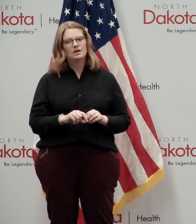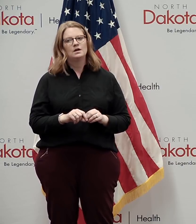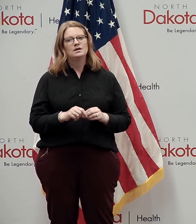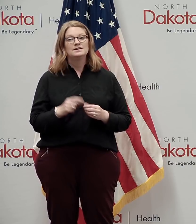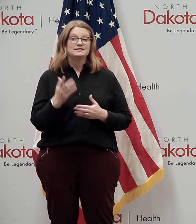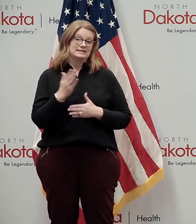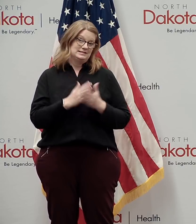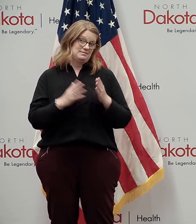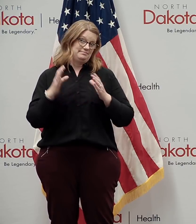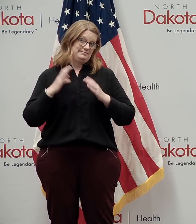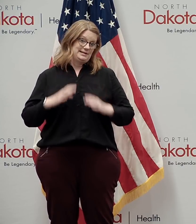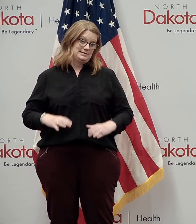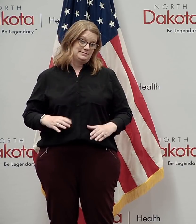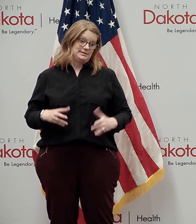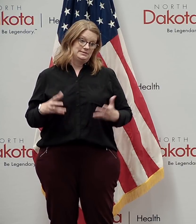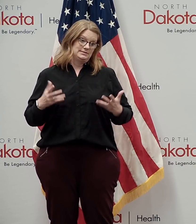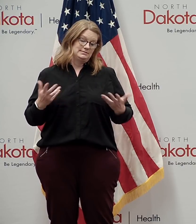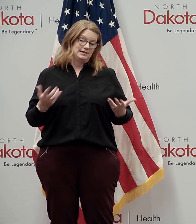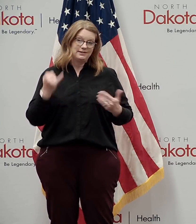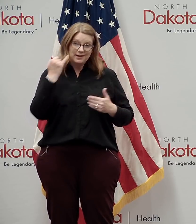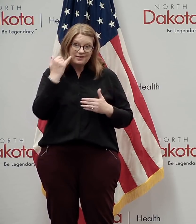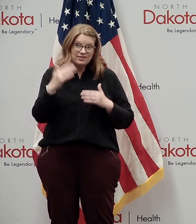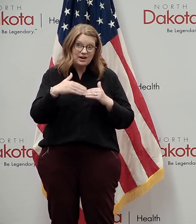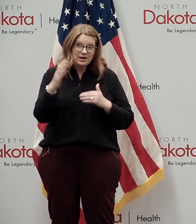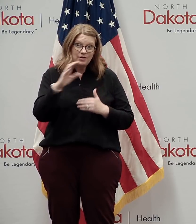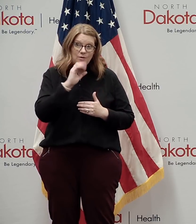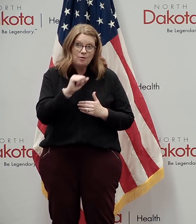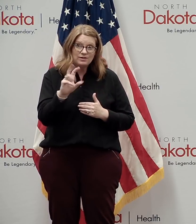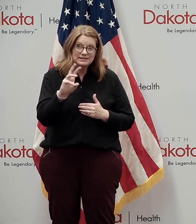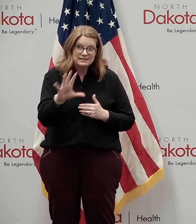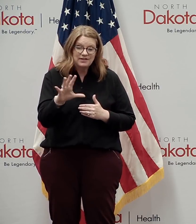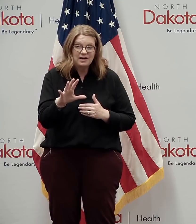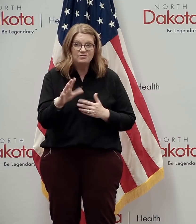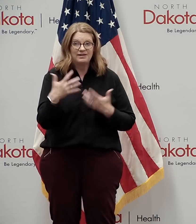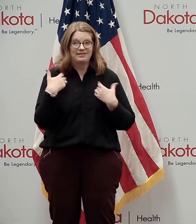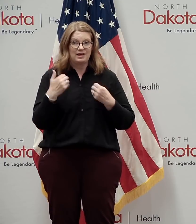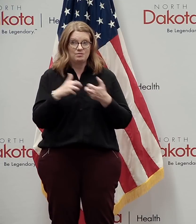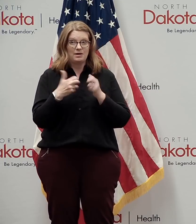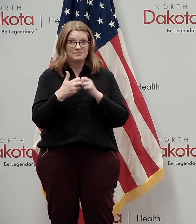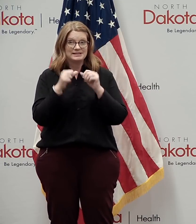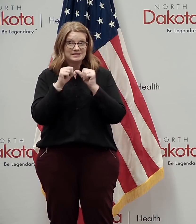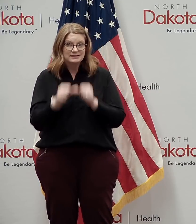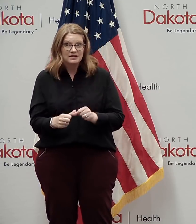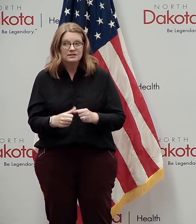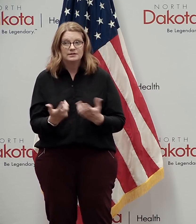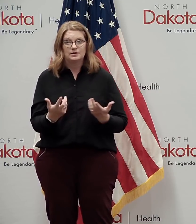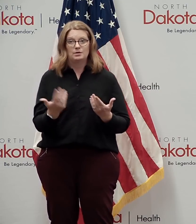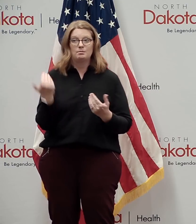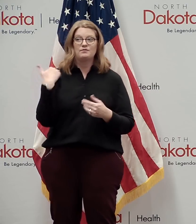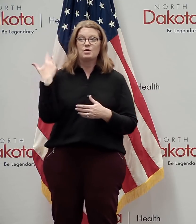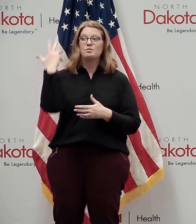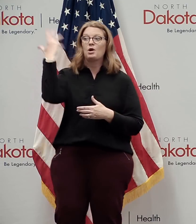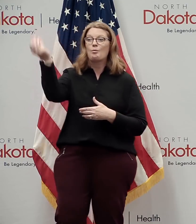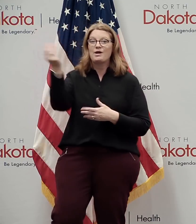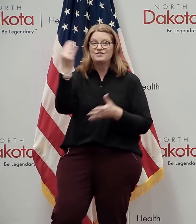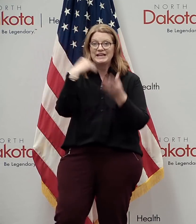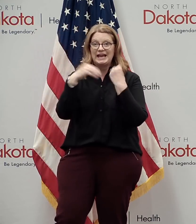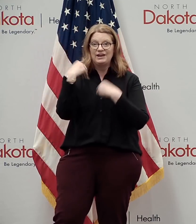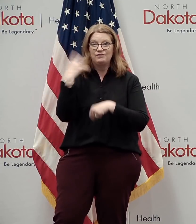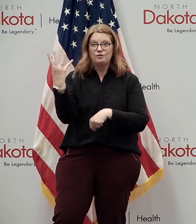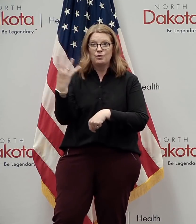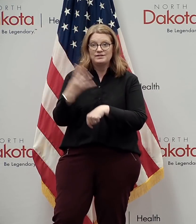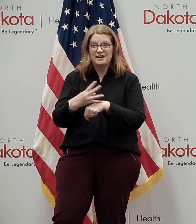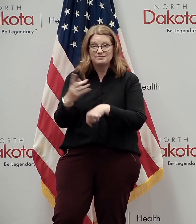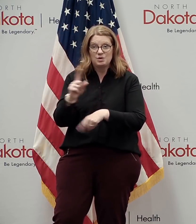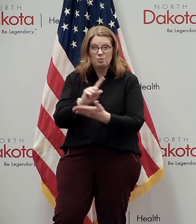not be coming back. I mean, if somebody's over 65 with underlying health conditions and used to go out to dinner 4 nights a week, they're probably not going